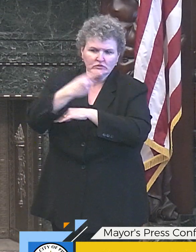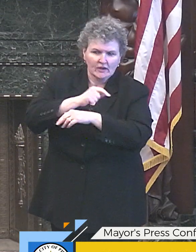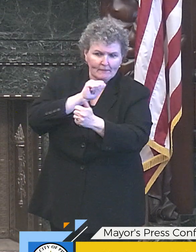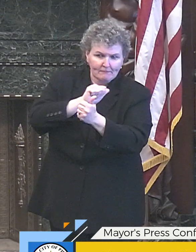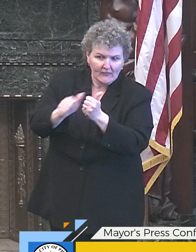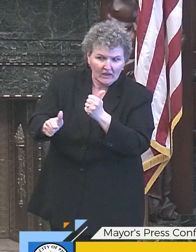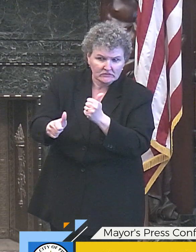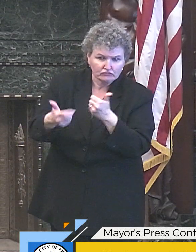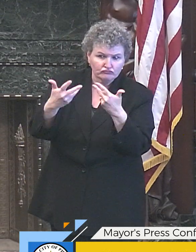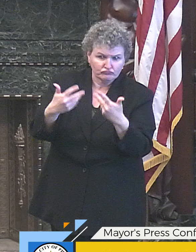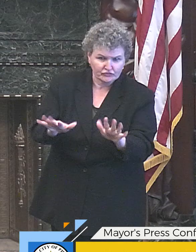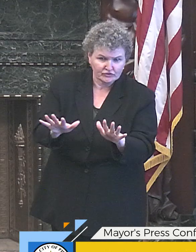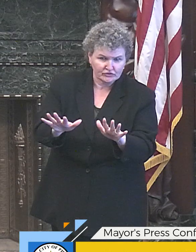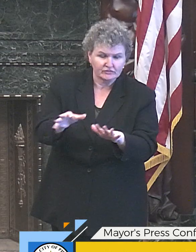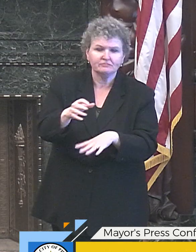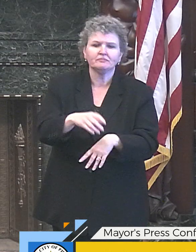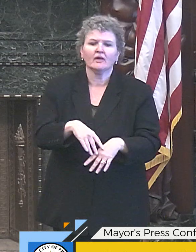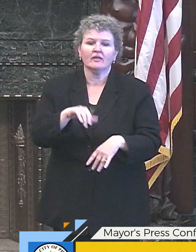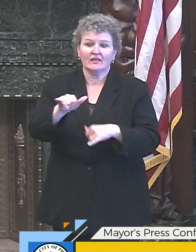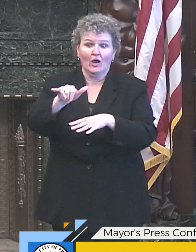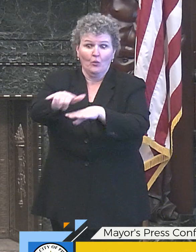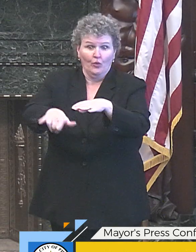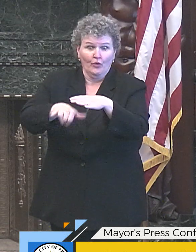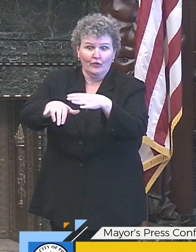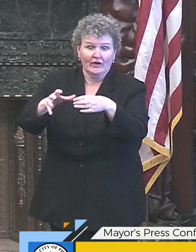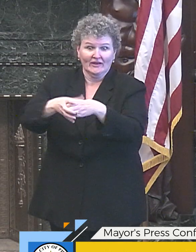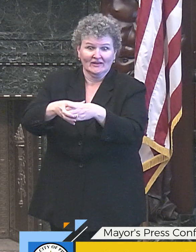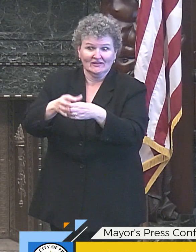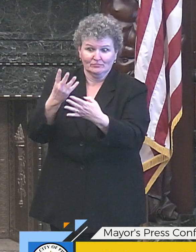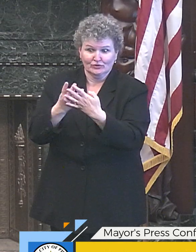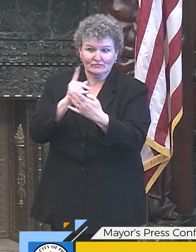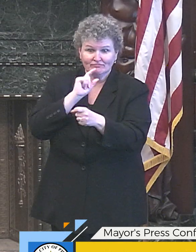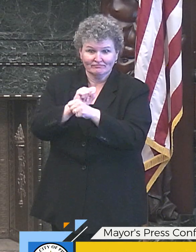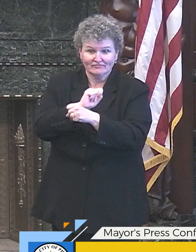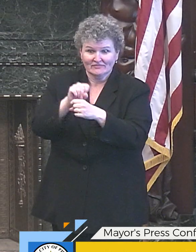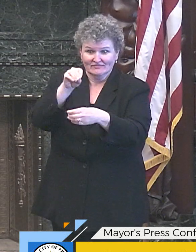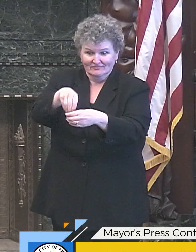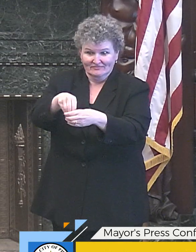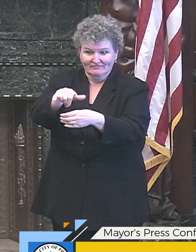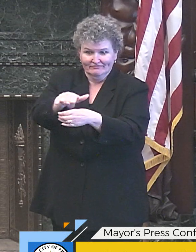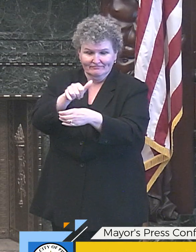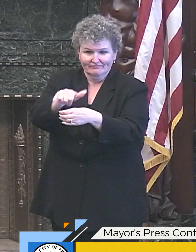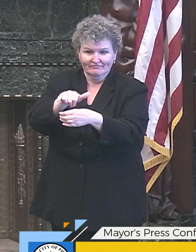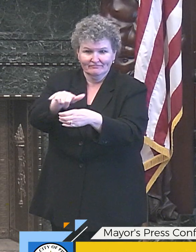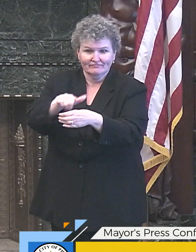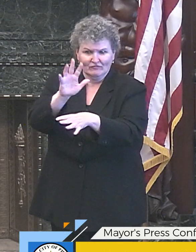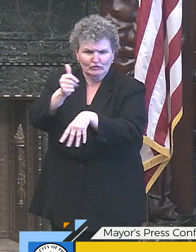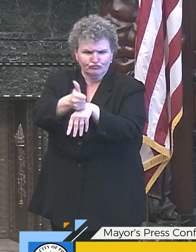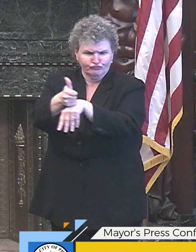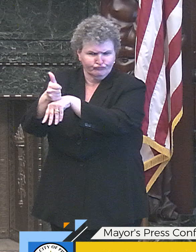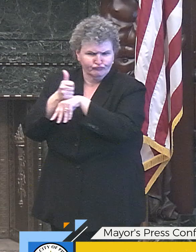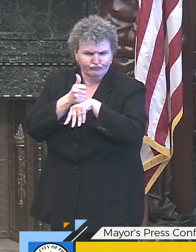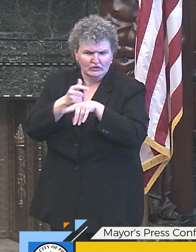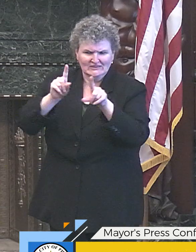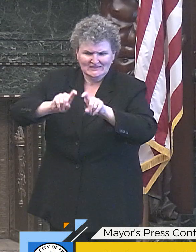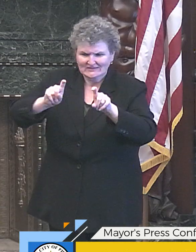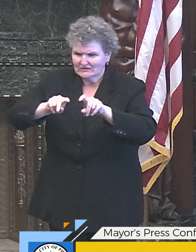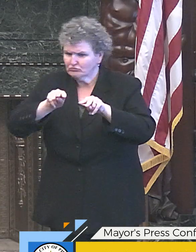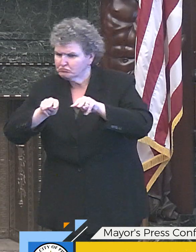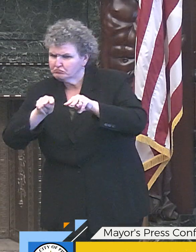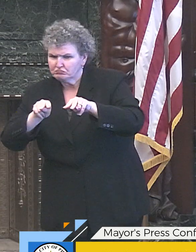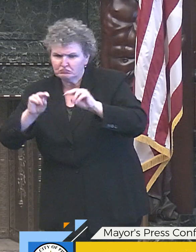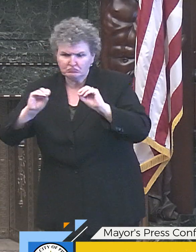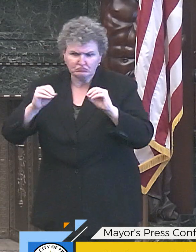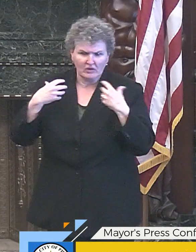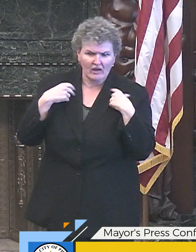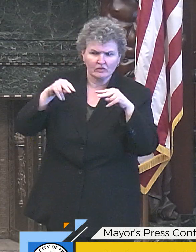quarantine facilities on site for anyone who is displaying symptoms, making sure that they're tested regularly and provided health care. They've